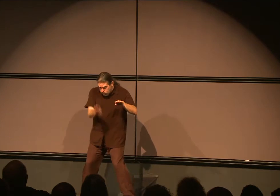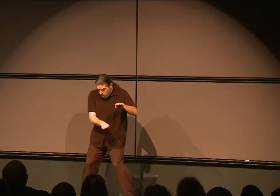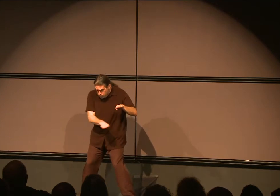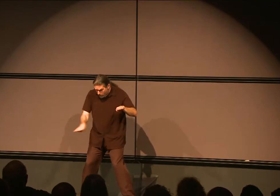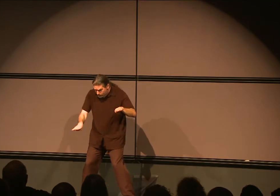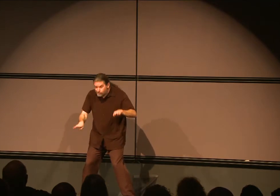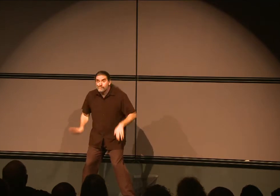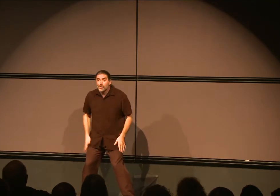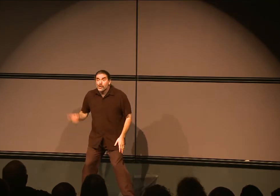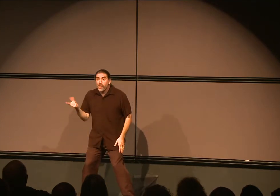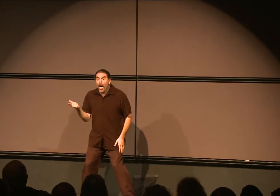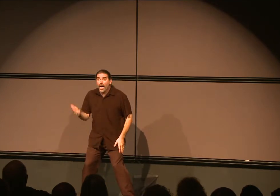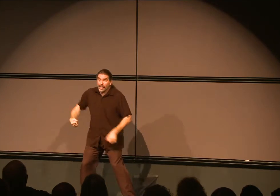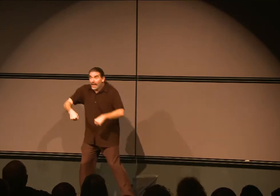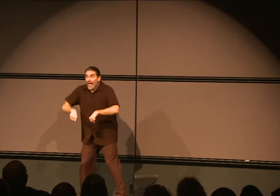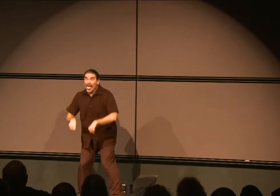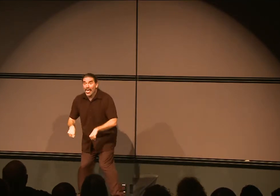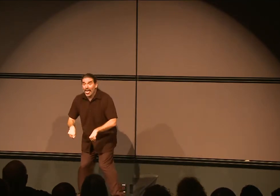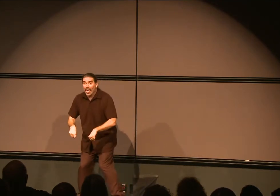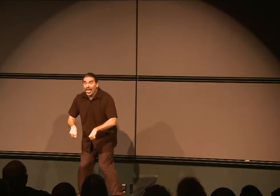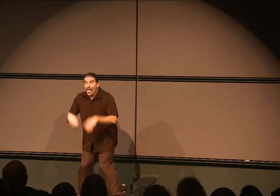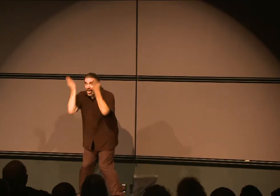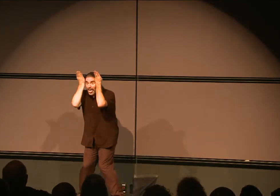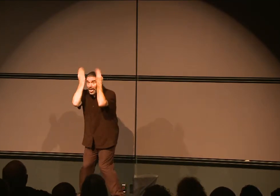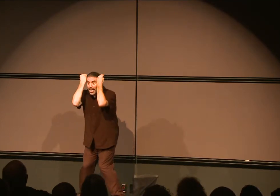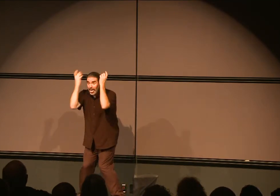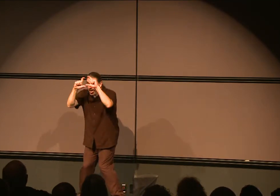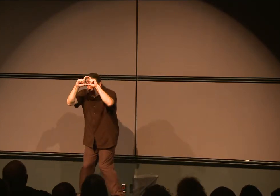Besides her, a dog seamstress at work.